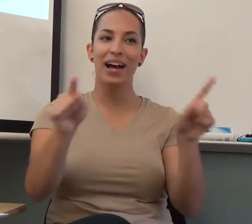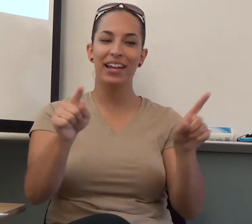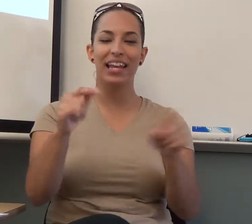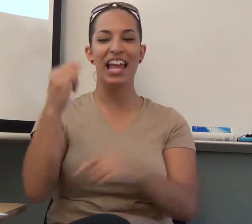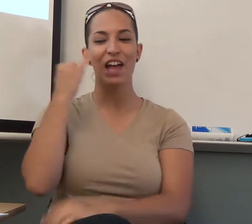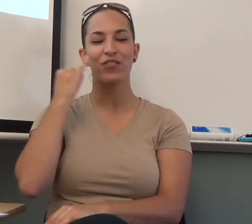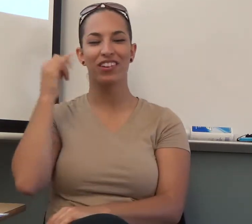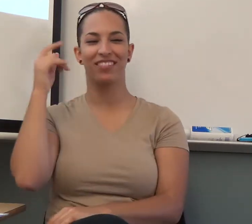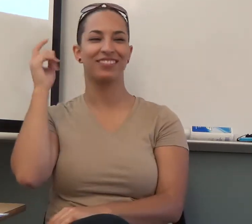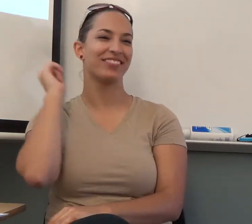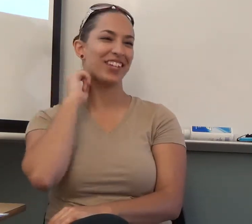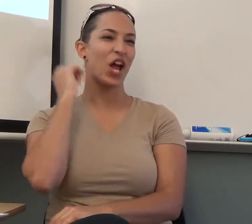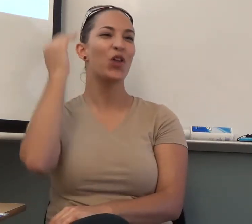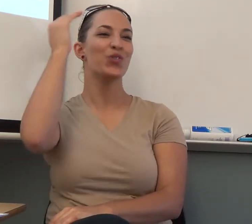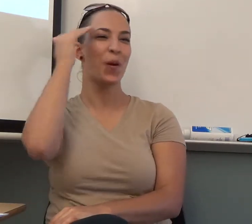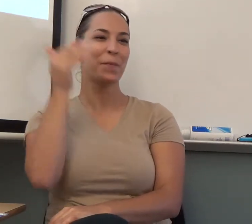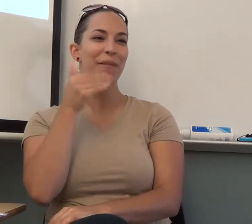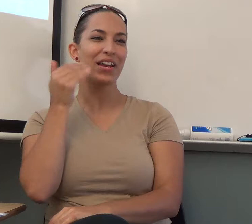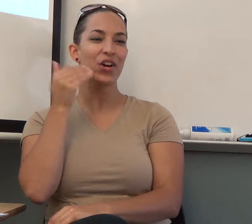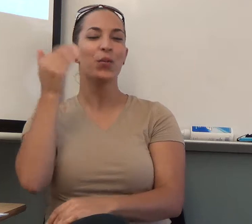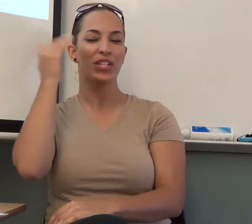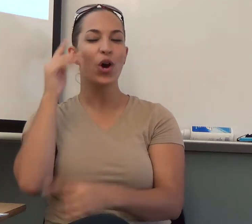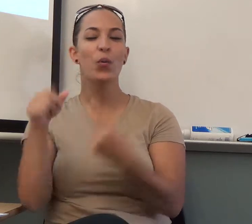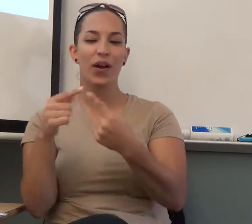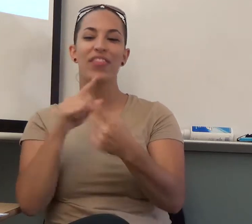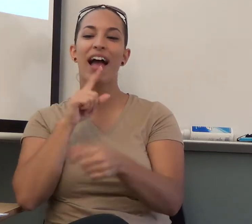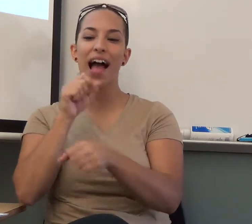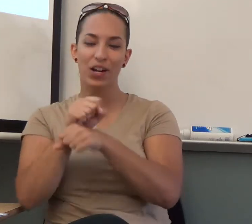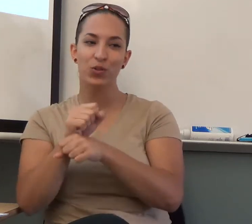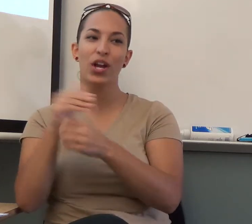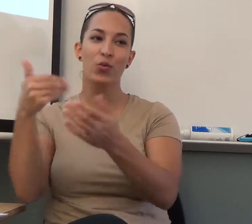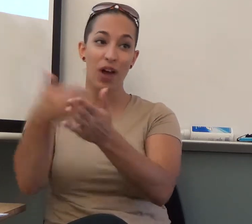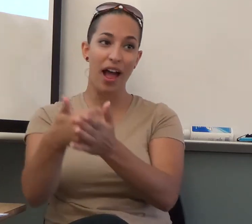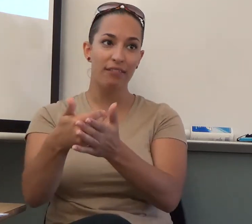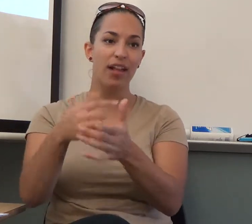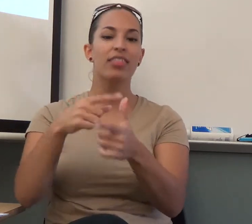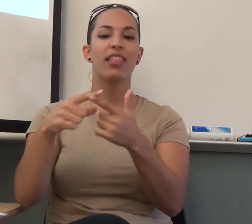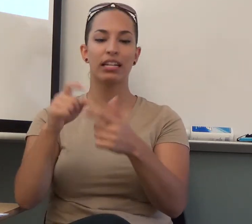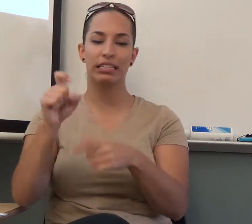they actually arrive, we have to make sure we pick the right word. Yeah.